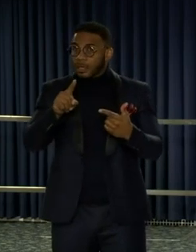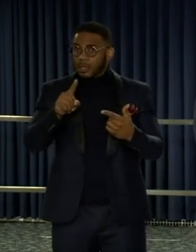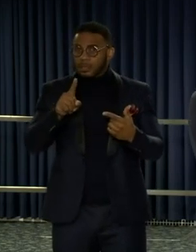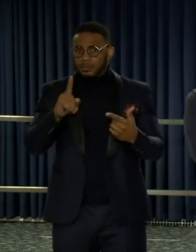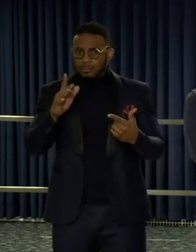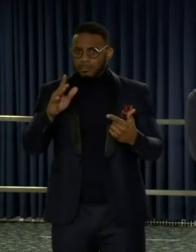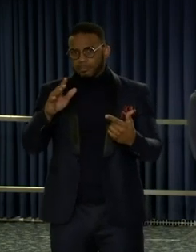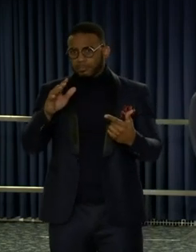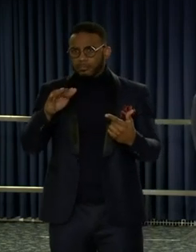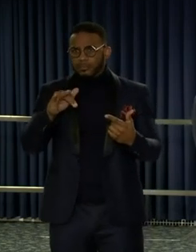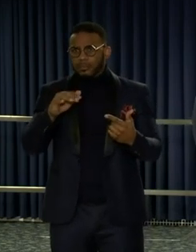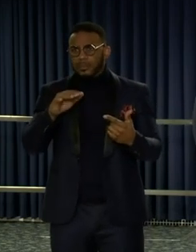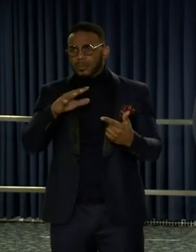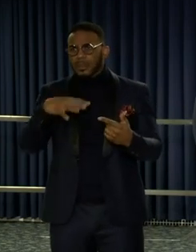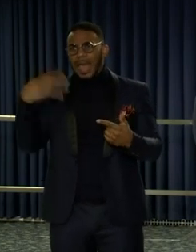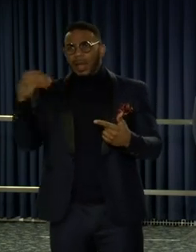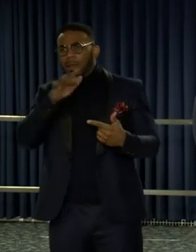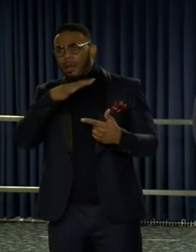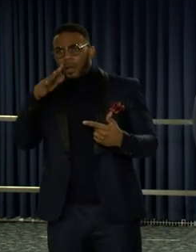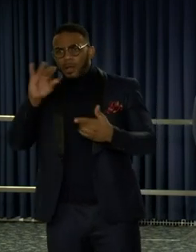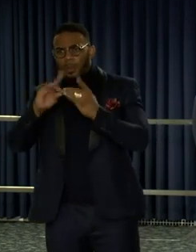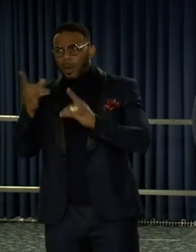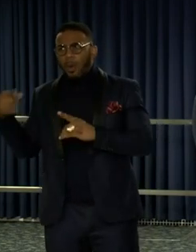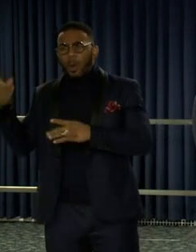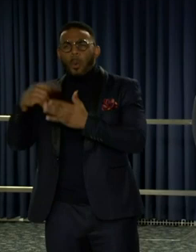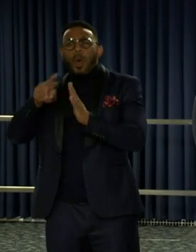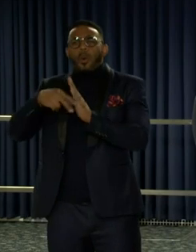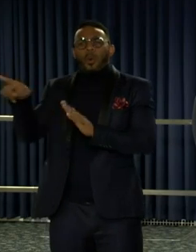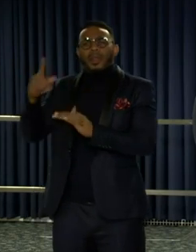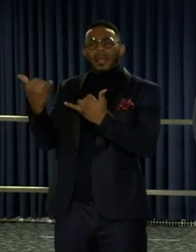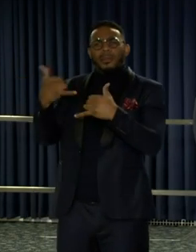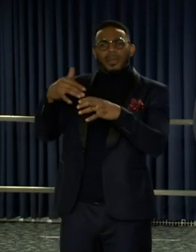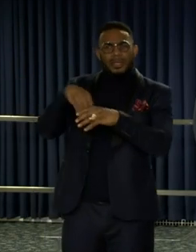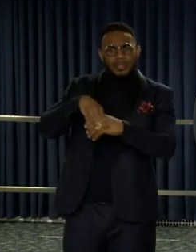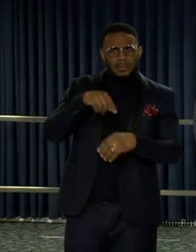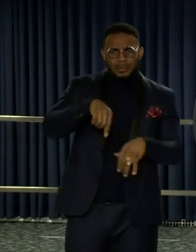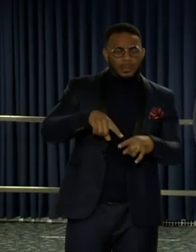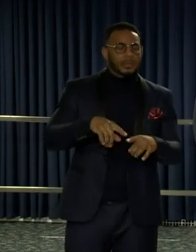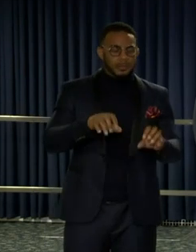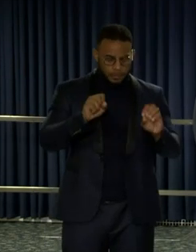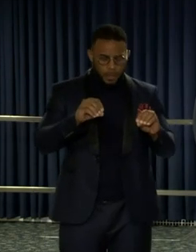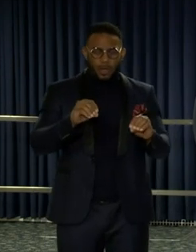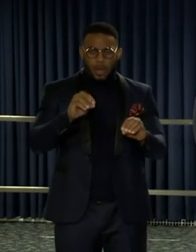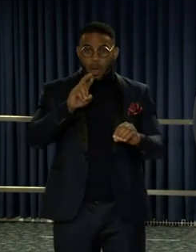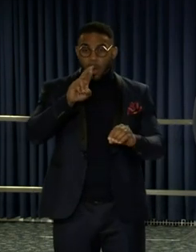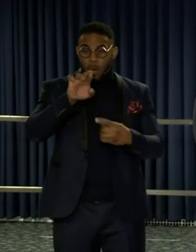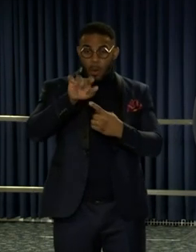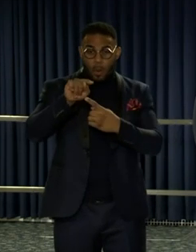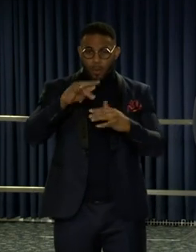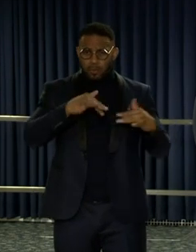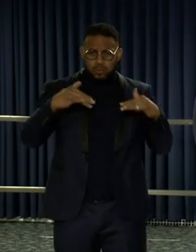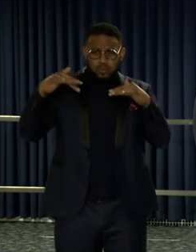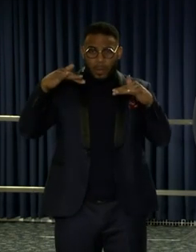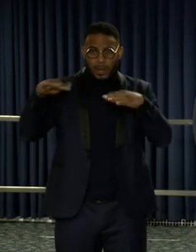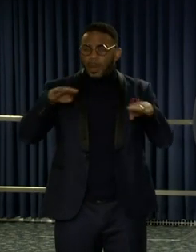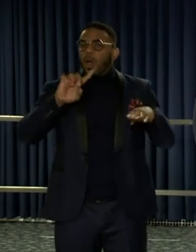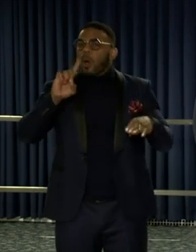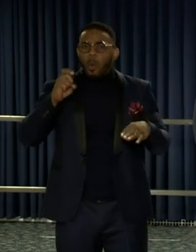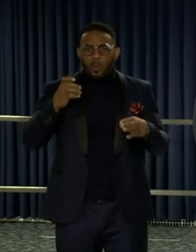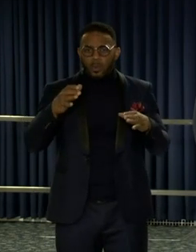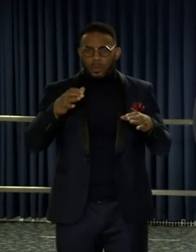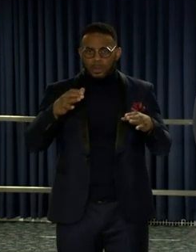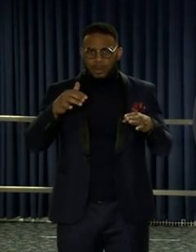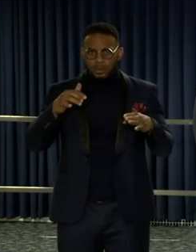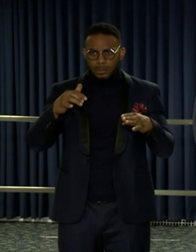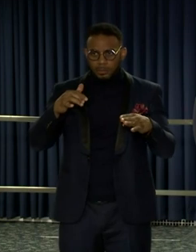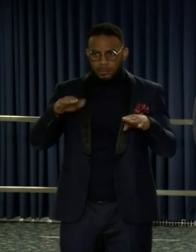suburban departments, are they, exactly what role are they going to play in this? So the riotous behavior, the only riotous behavior that we